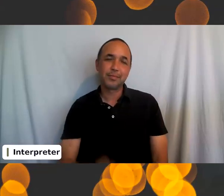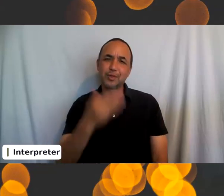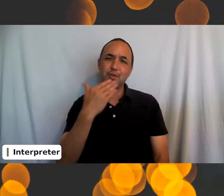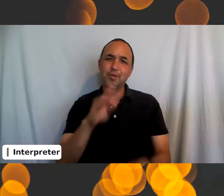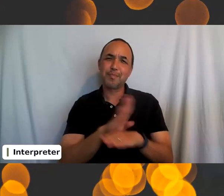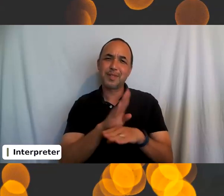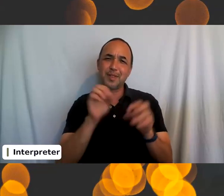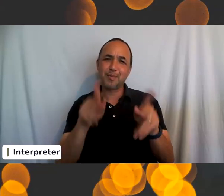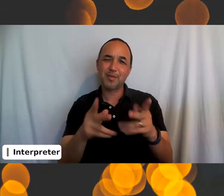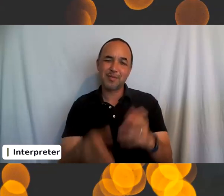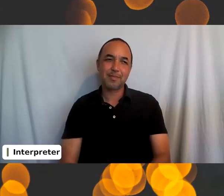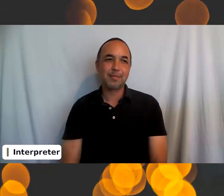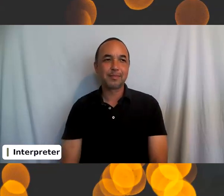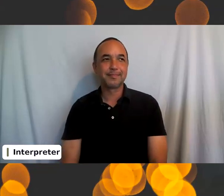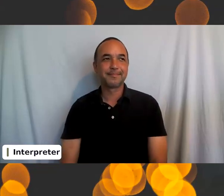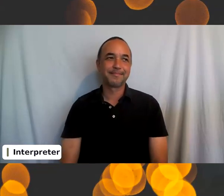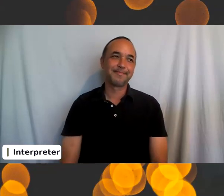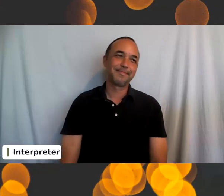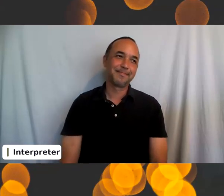opportunity right there.